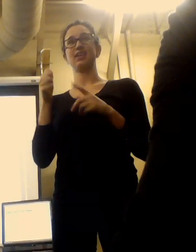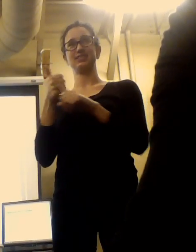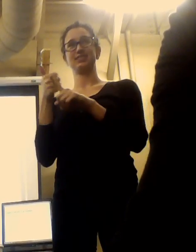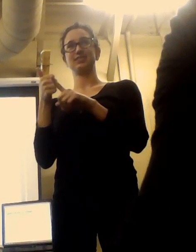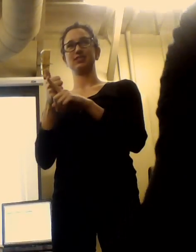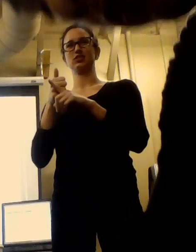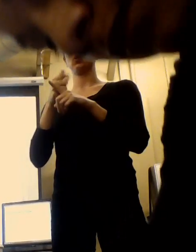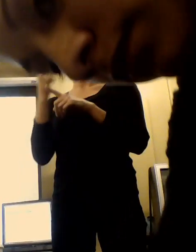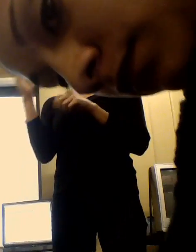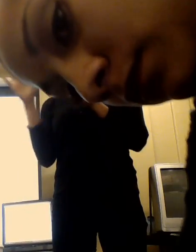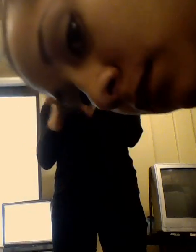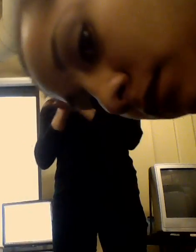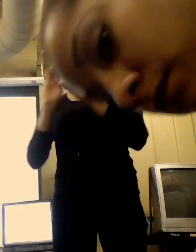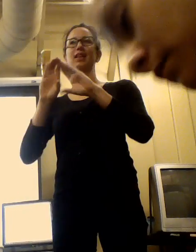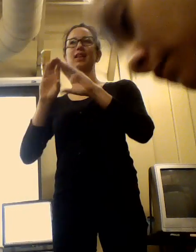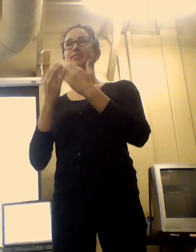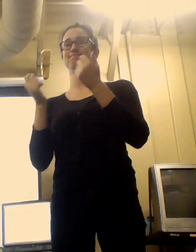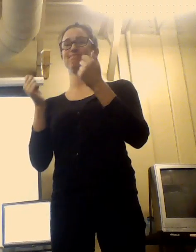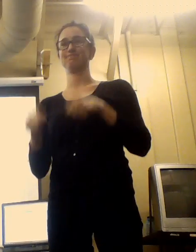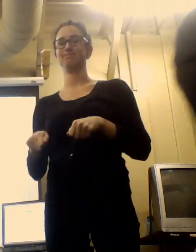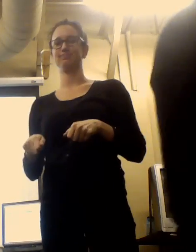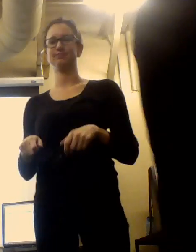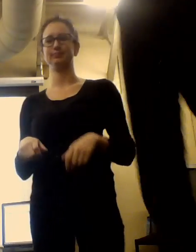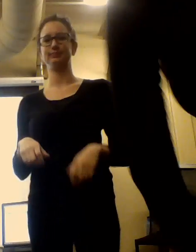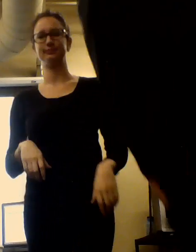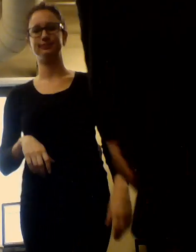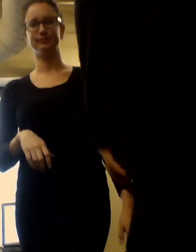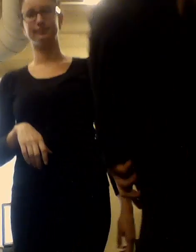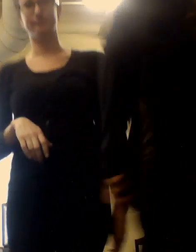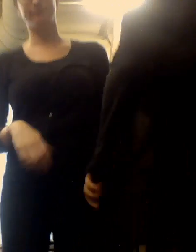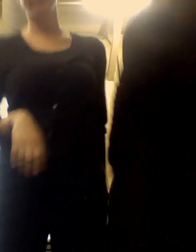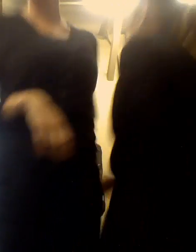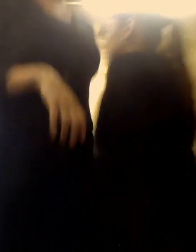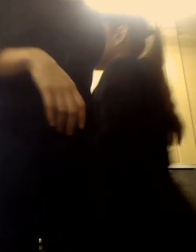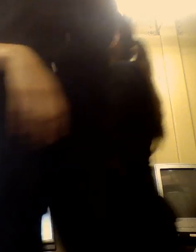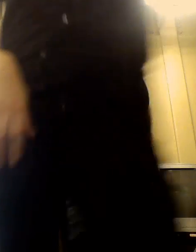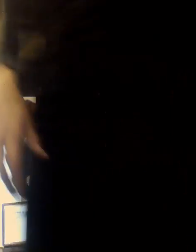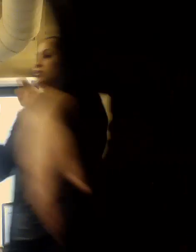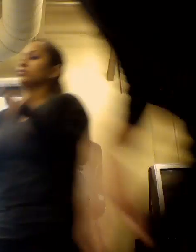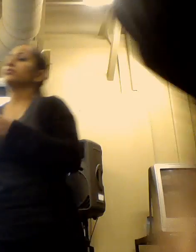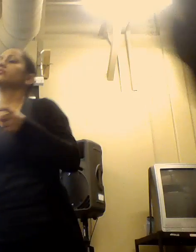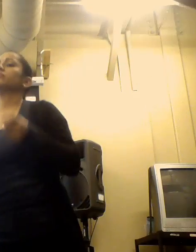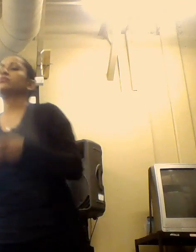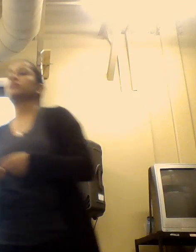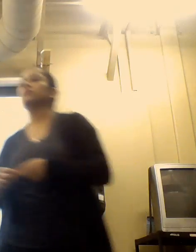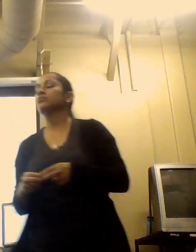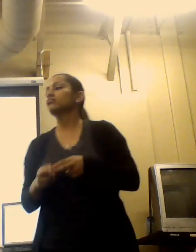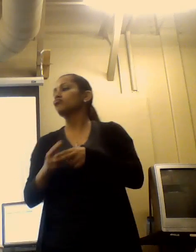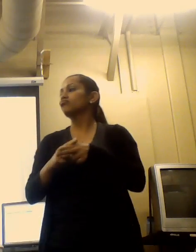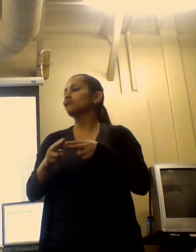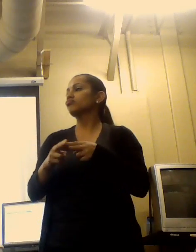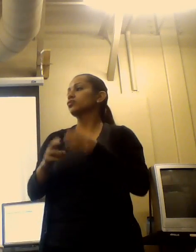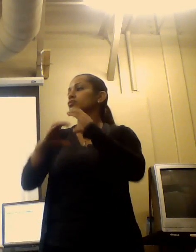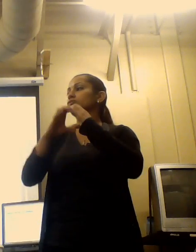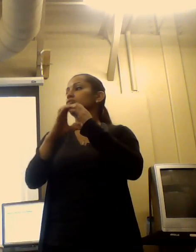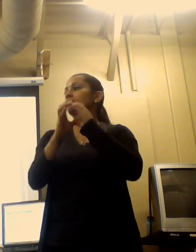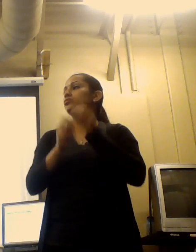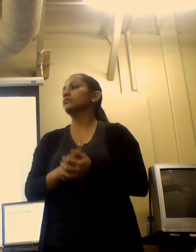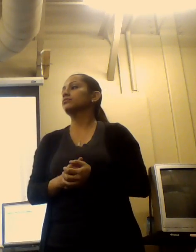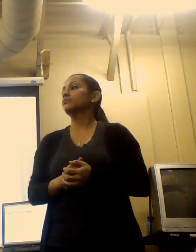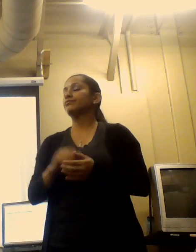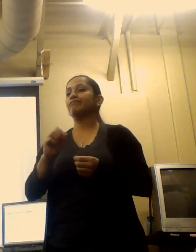class. So because it's controlled by the length of your lens and the distance to your subject and all these things.